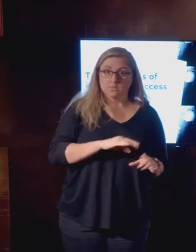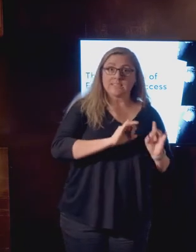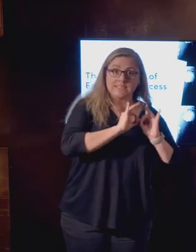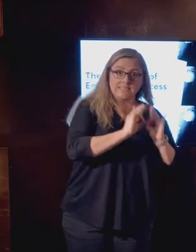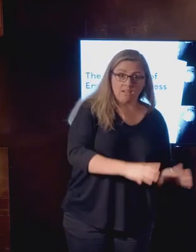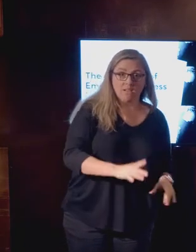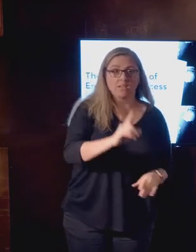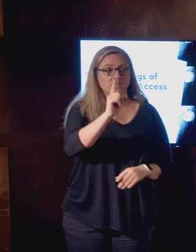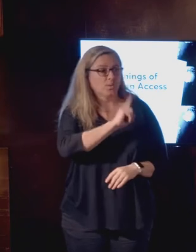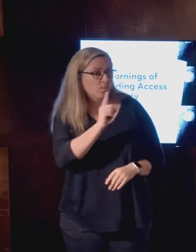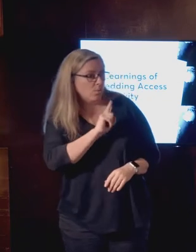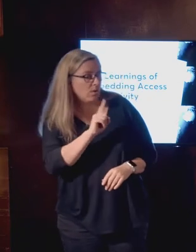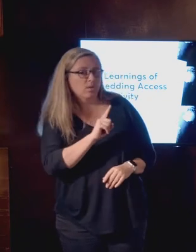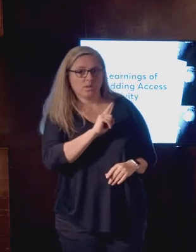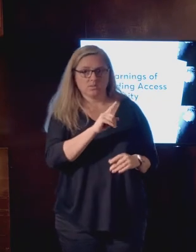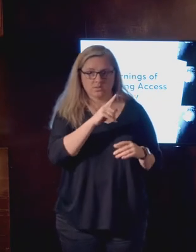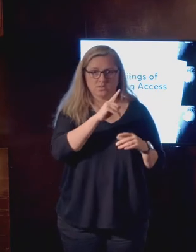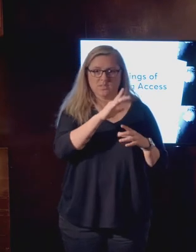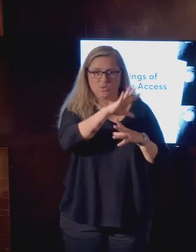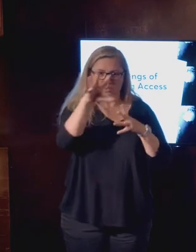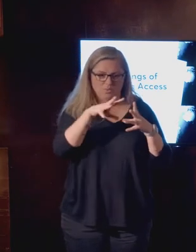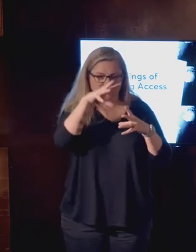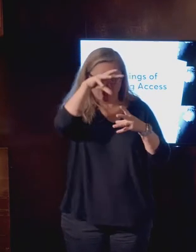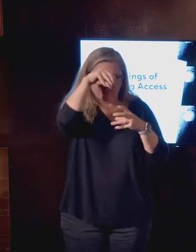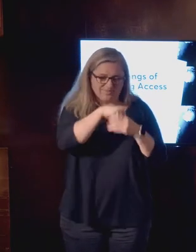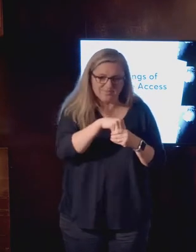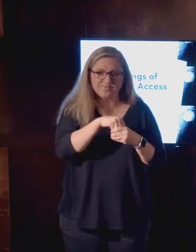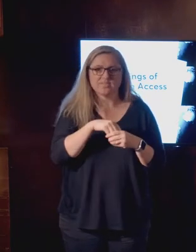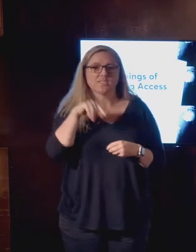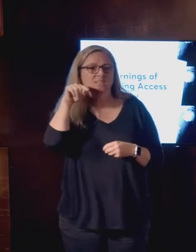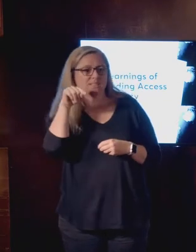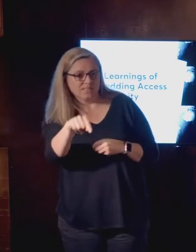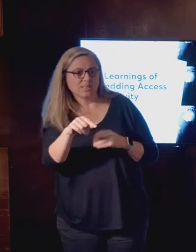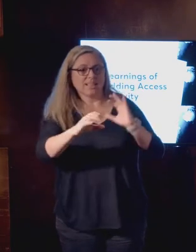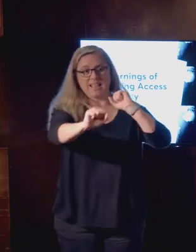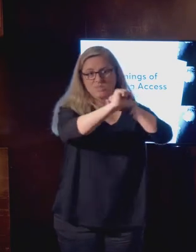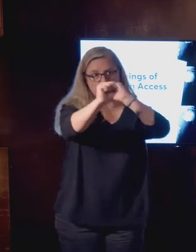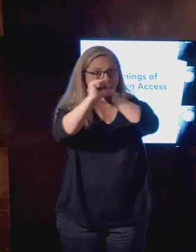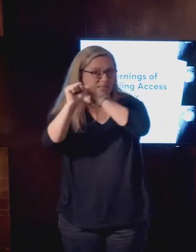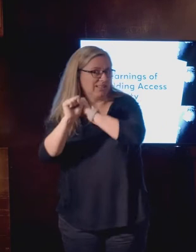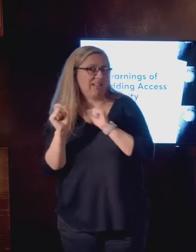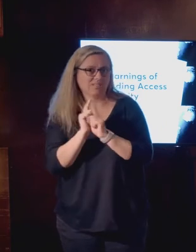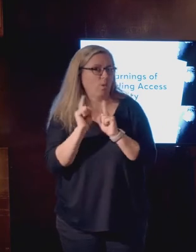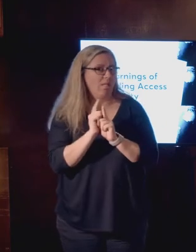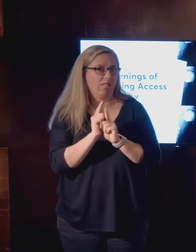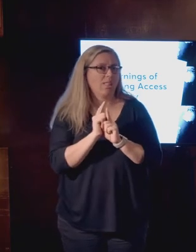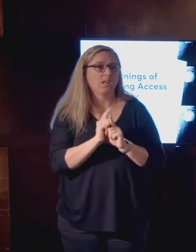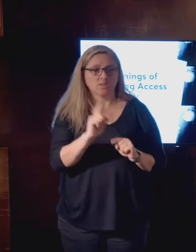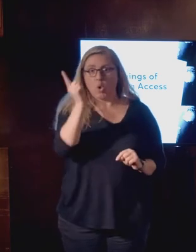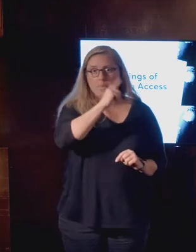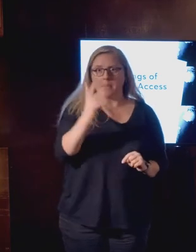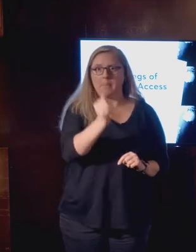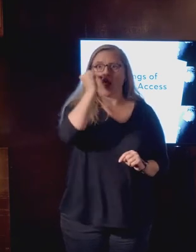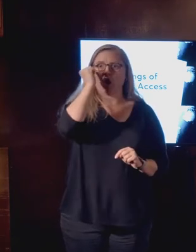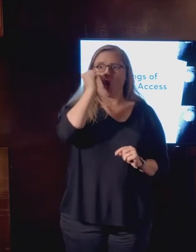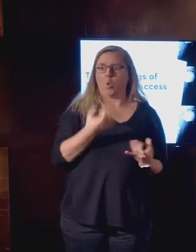guess part of this whole idea about embedding access was about embedding access to the marketing as well. So is that people had to know what